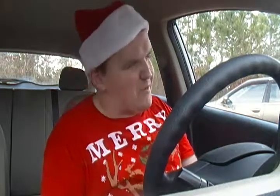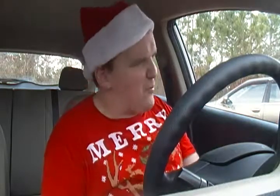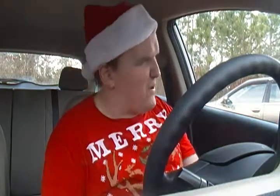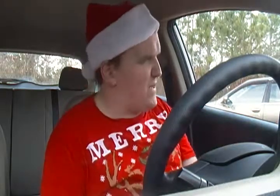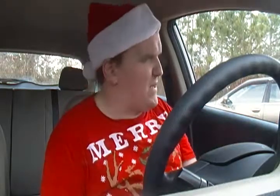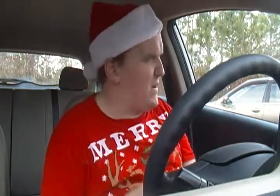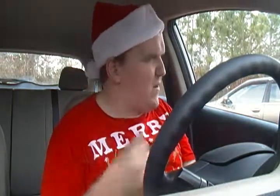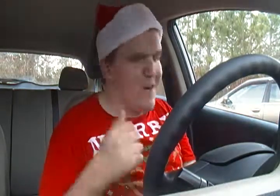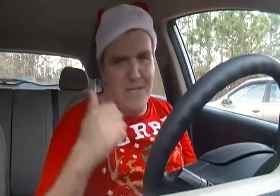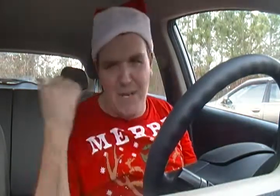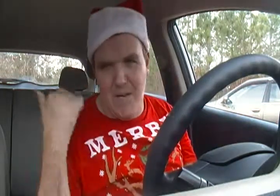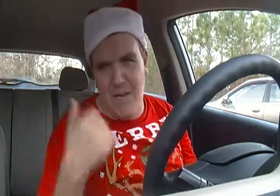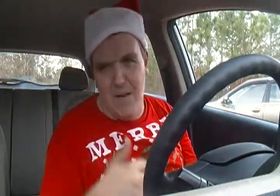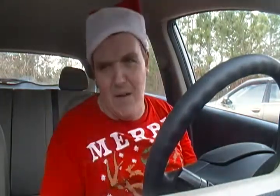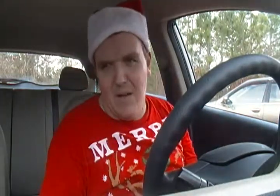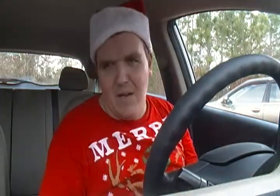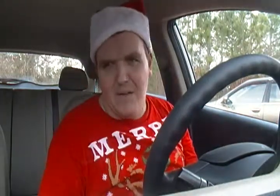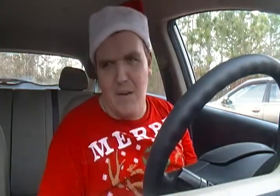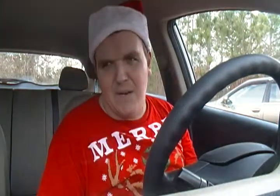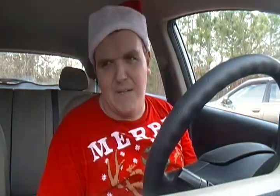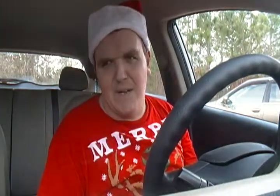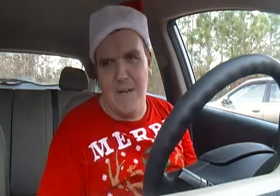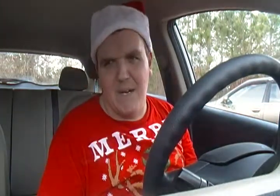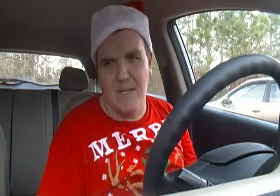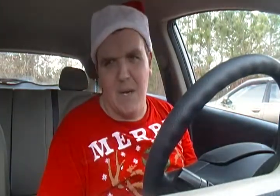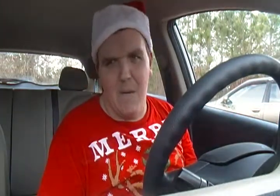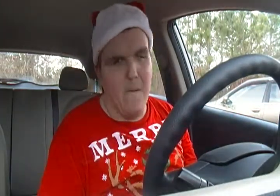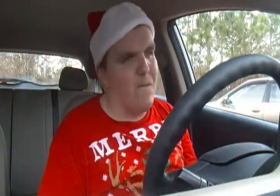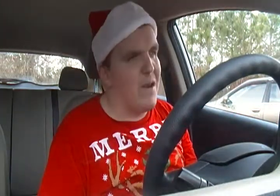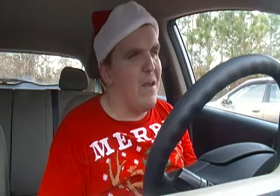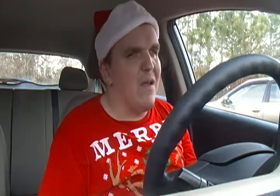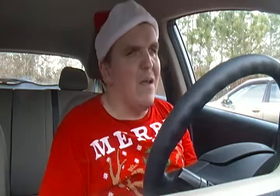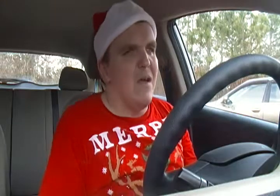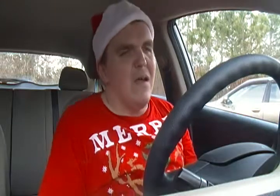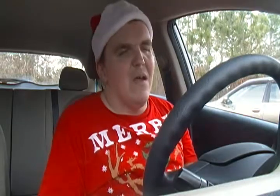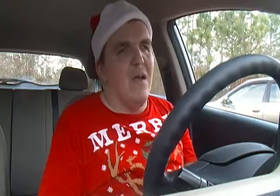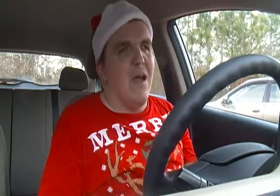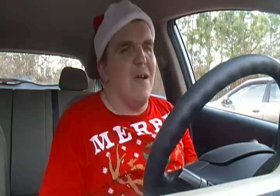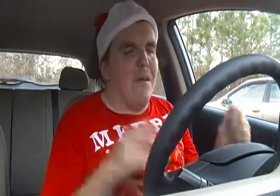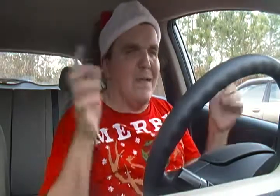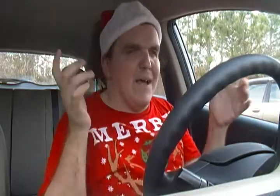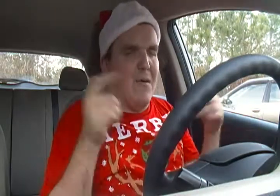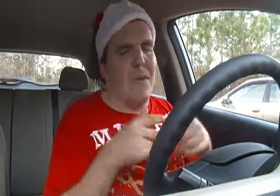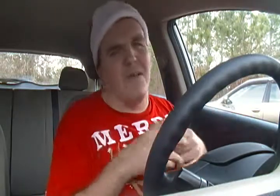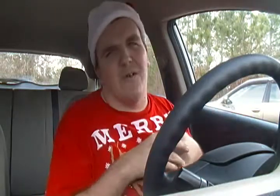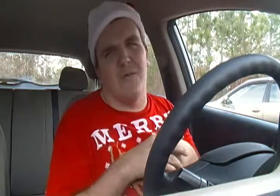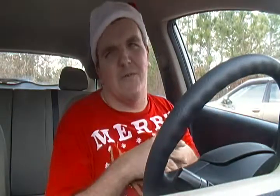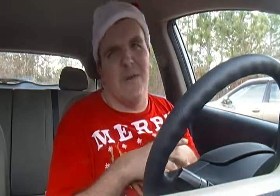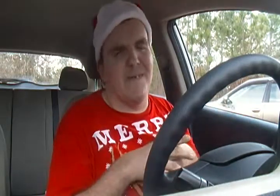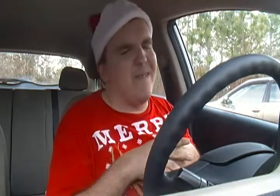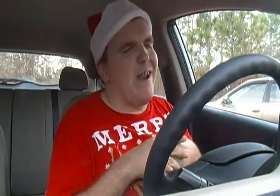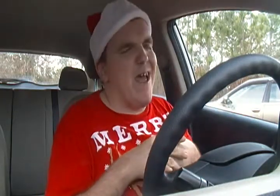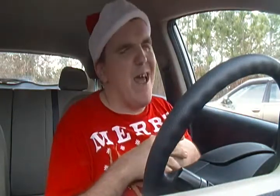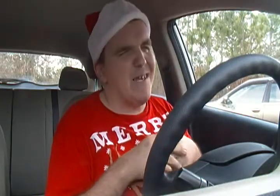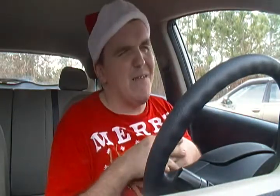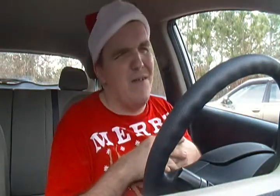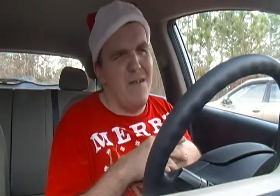christmas presents the turkey's cooking in the turkey's cooking in the stove and everybody's got open in christmas presents and the dad asked him